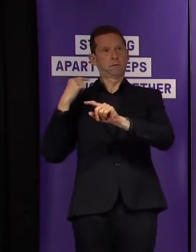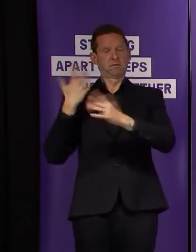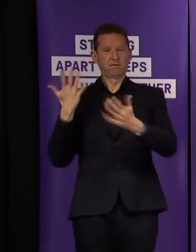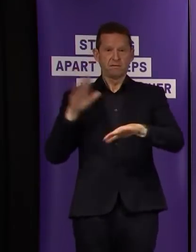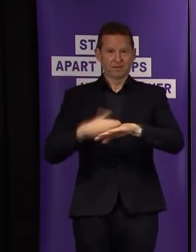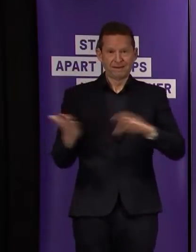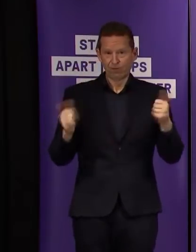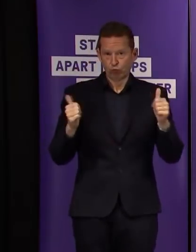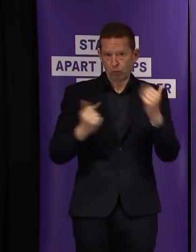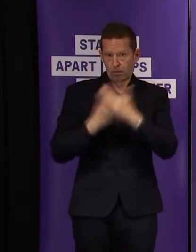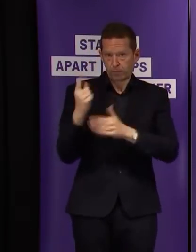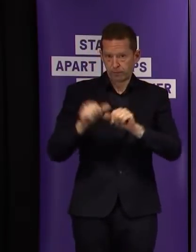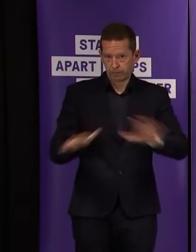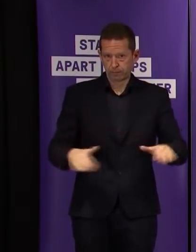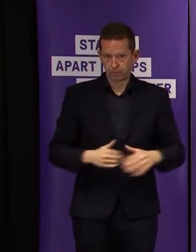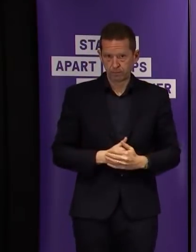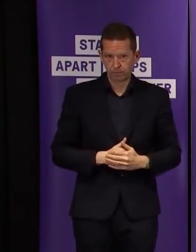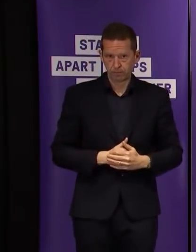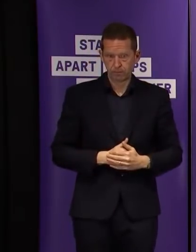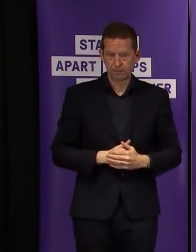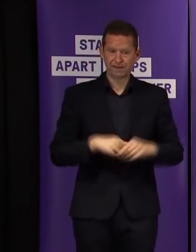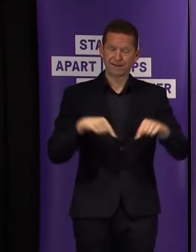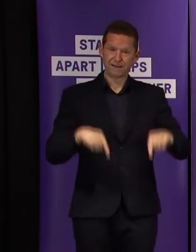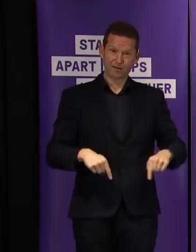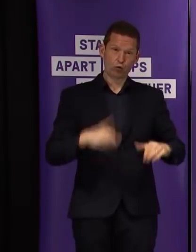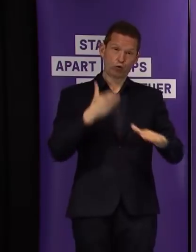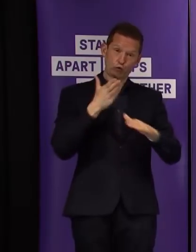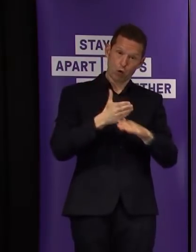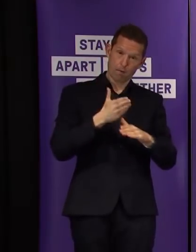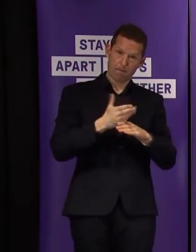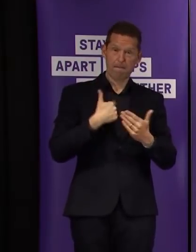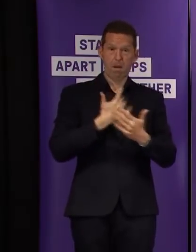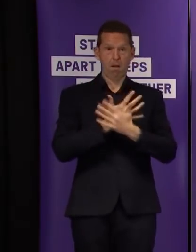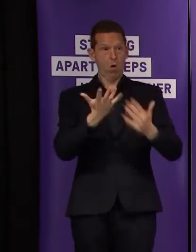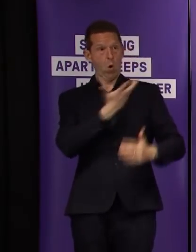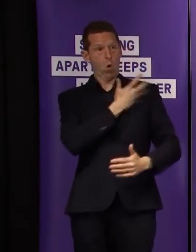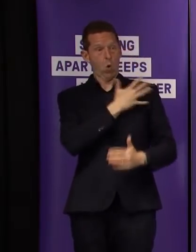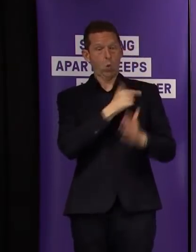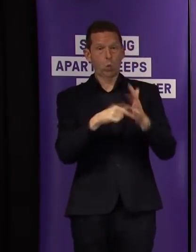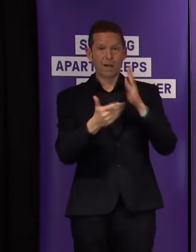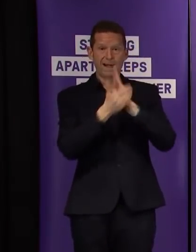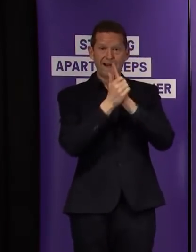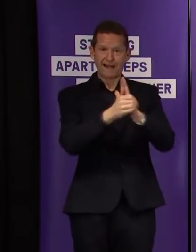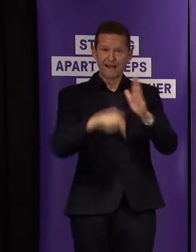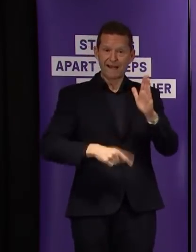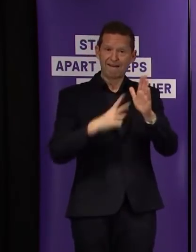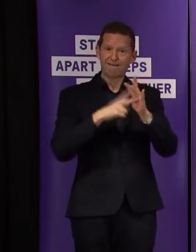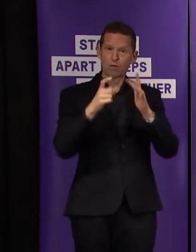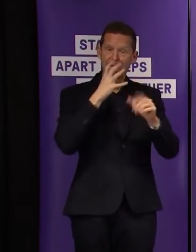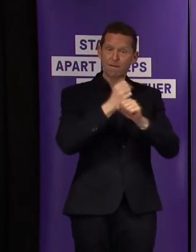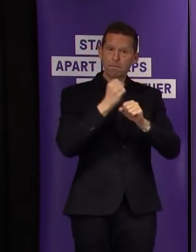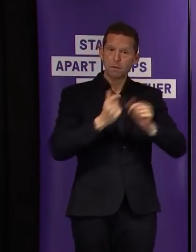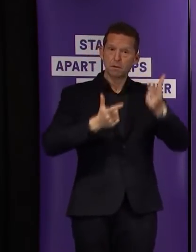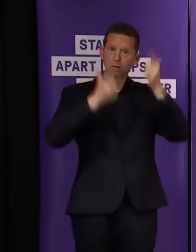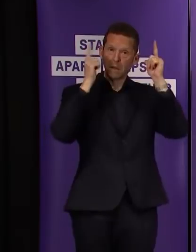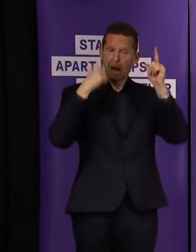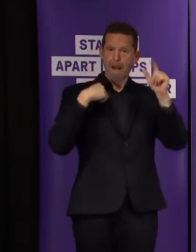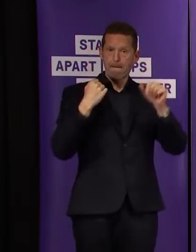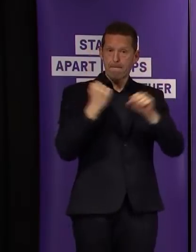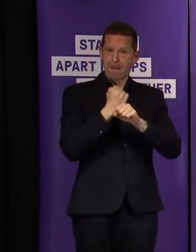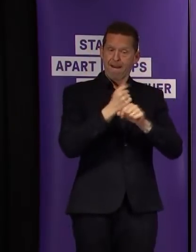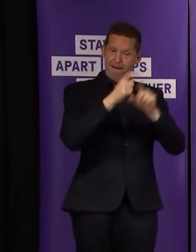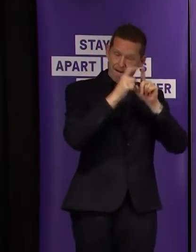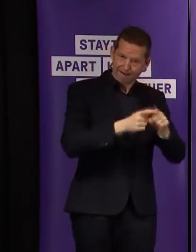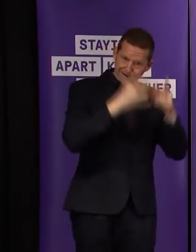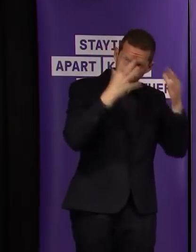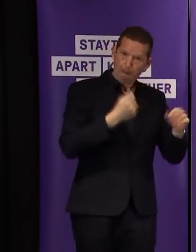away. This job, the honour that I have to lead our state, is about making tough calls, but it's also